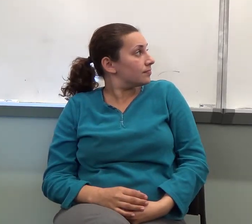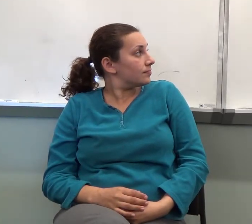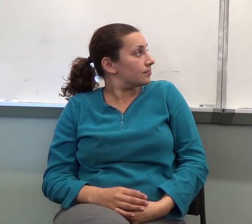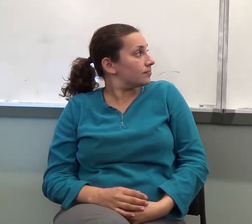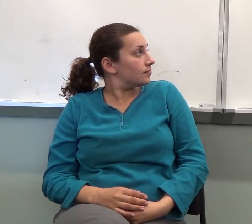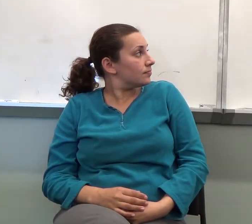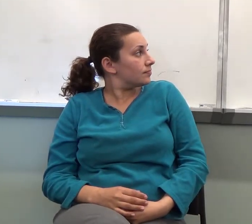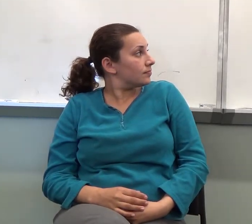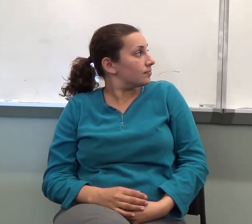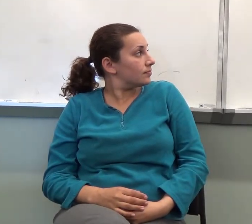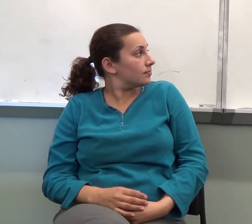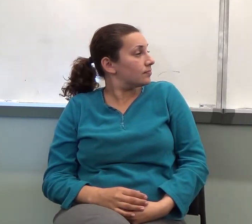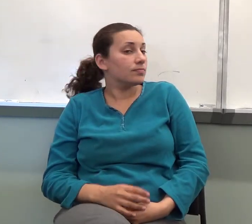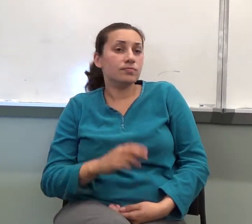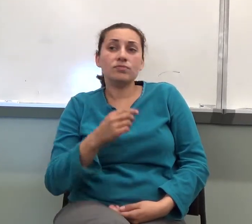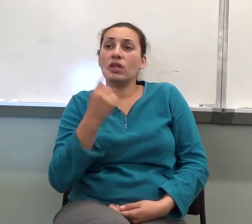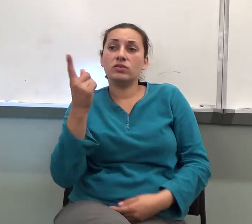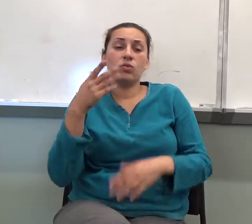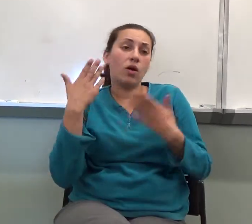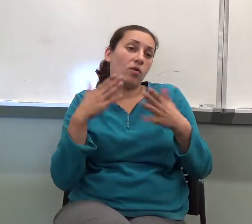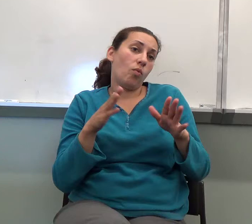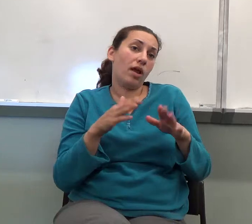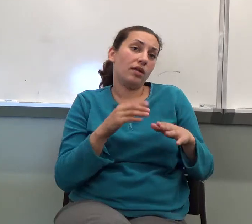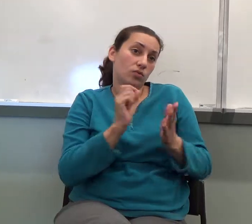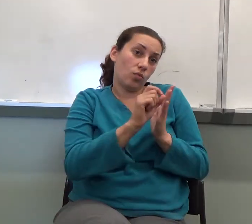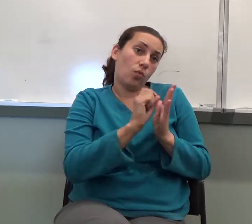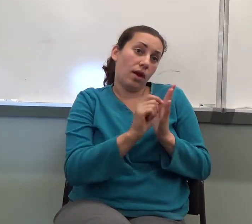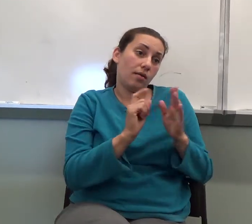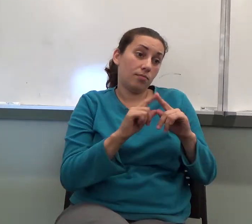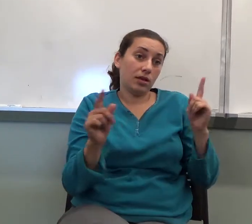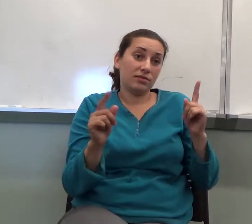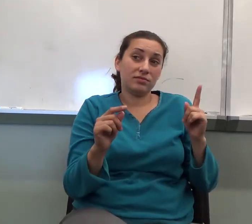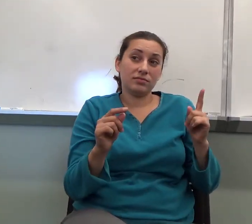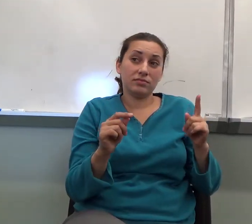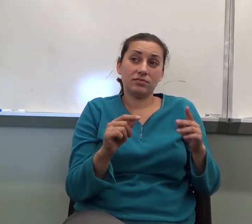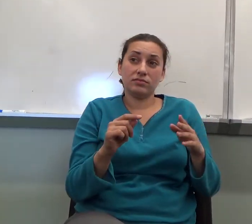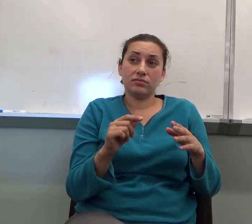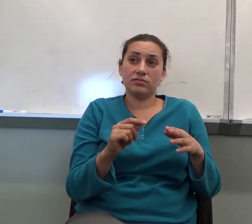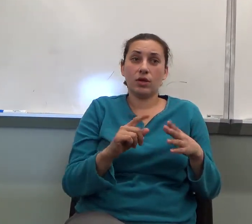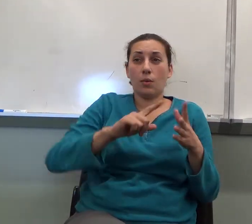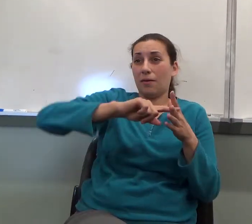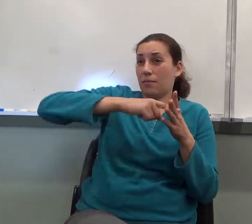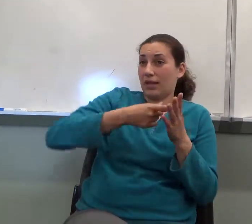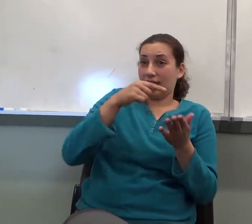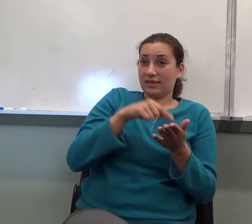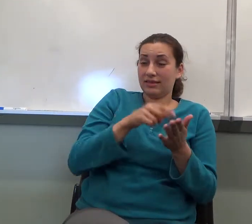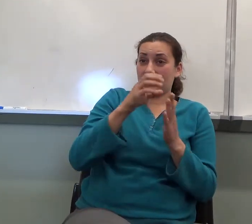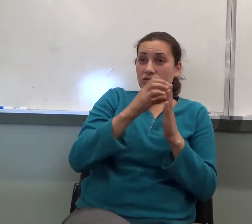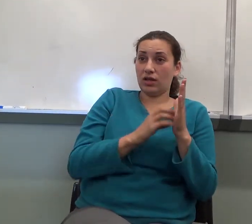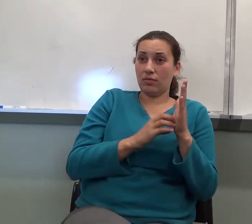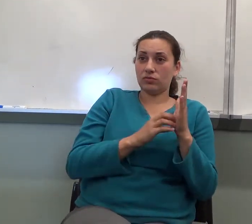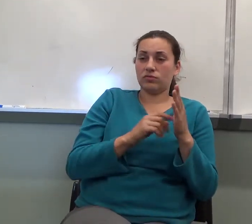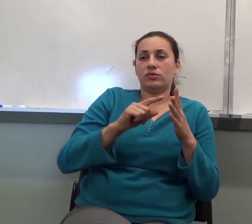Okay, now that's one way to put it. We put it in a different way when we started this whole chapter. We said amount